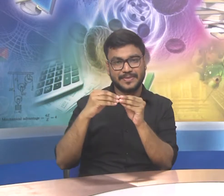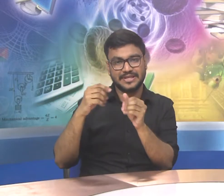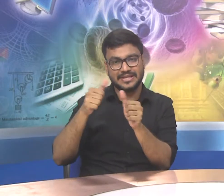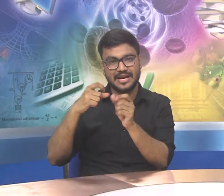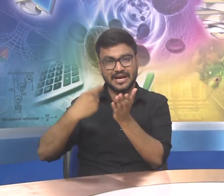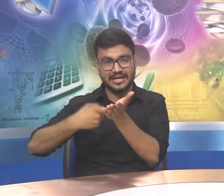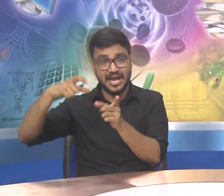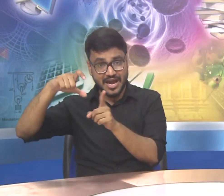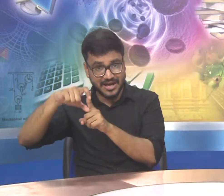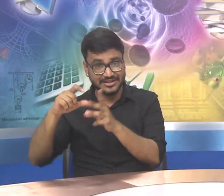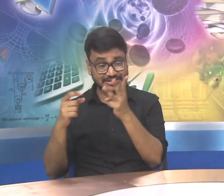SIDBI and